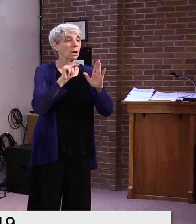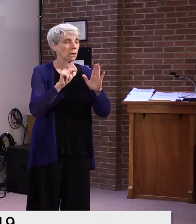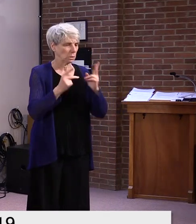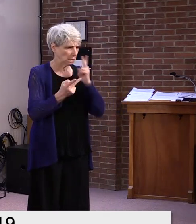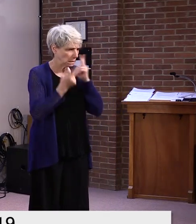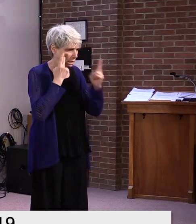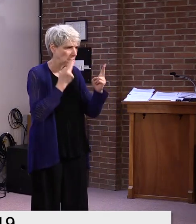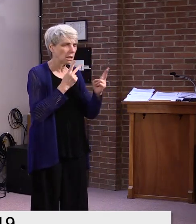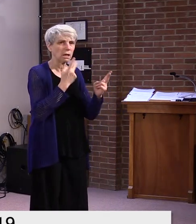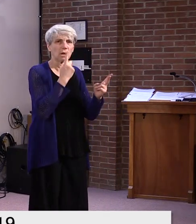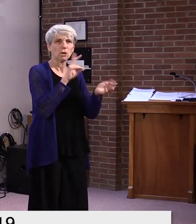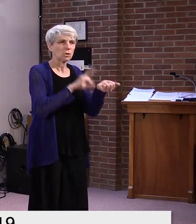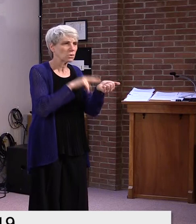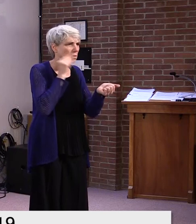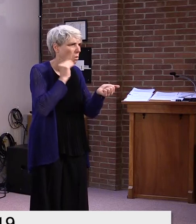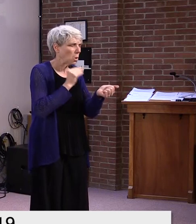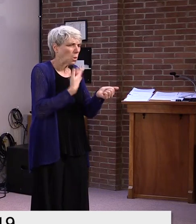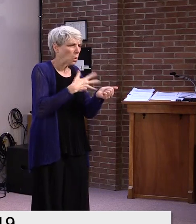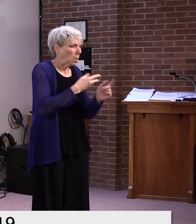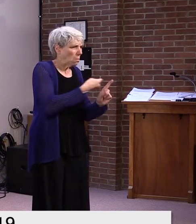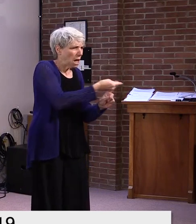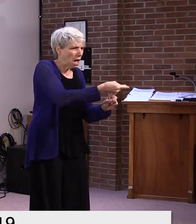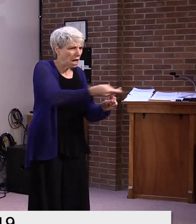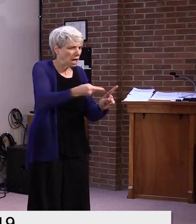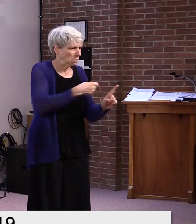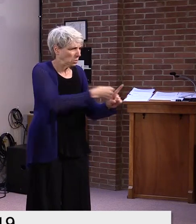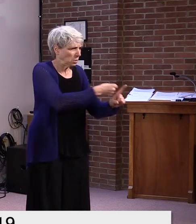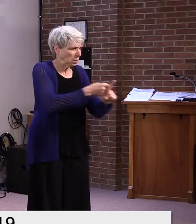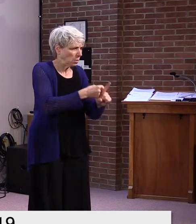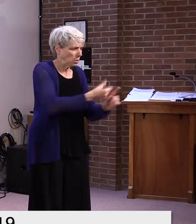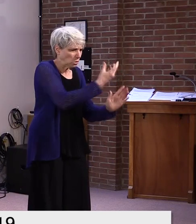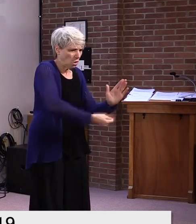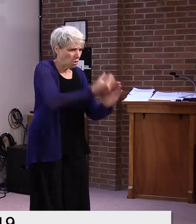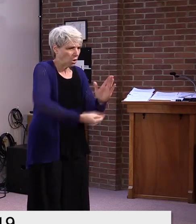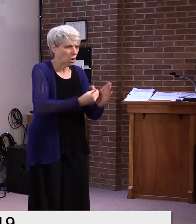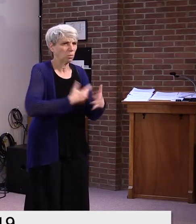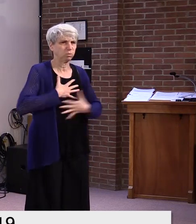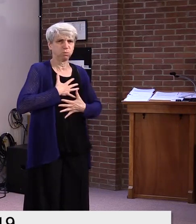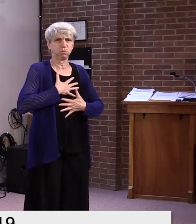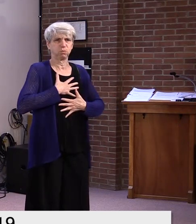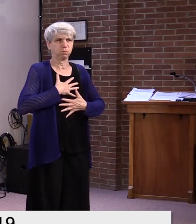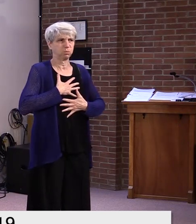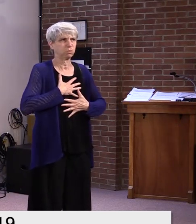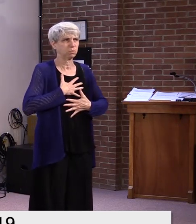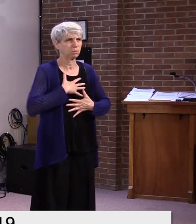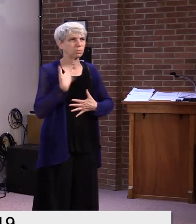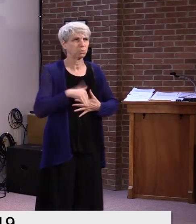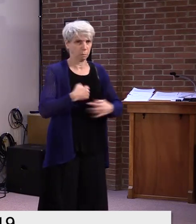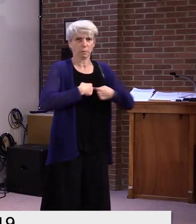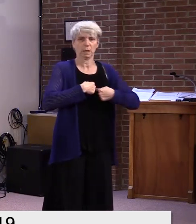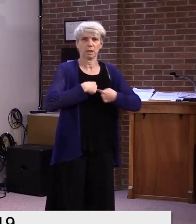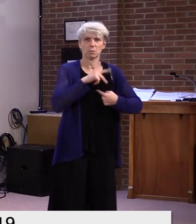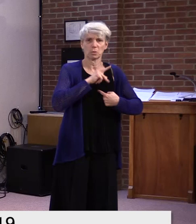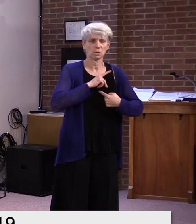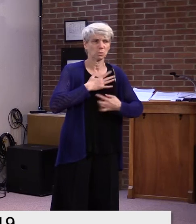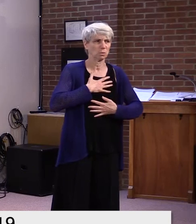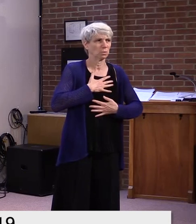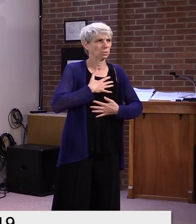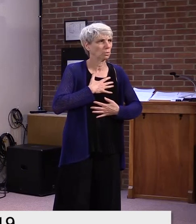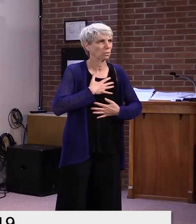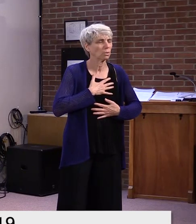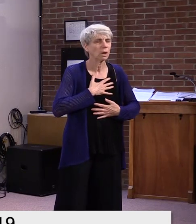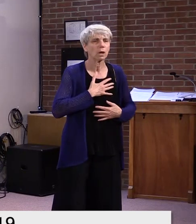effect and impact, certainly on me. As you are all aware, once the virus enters a